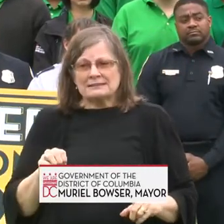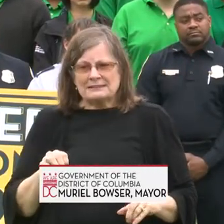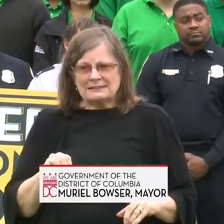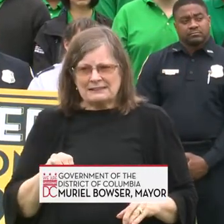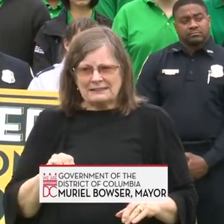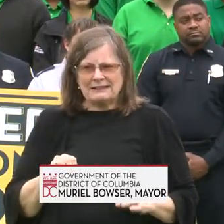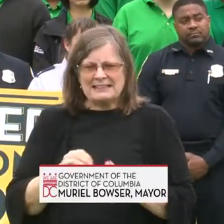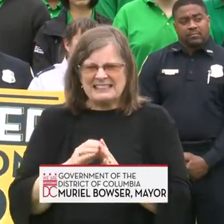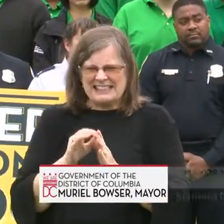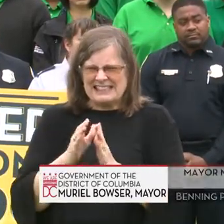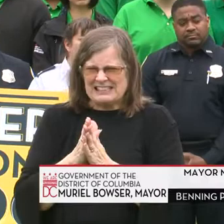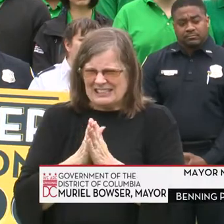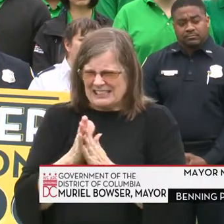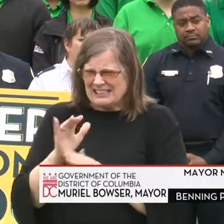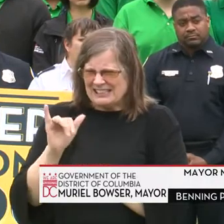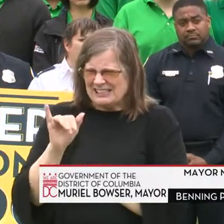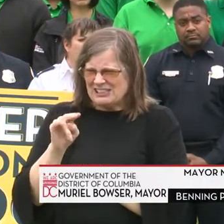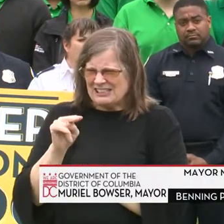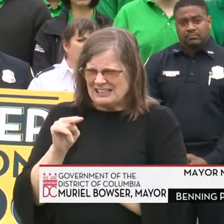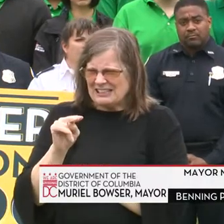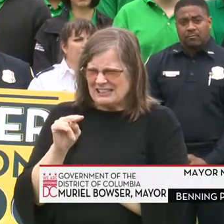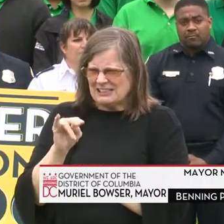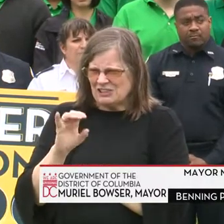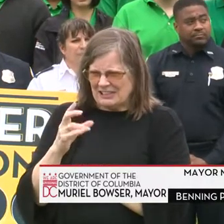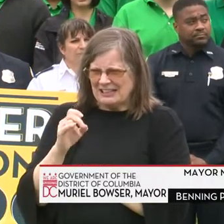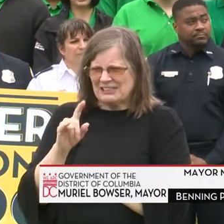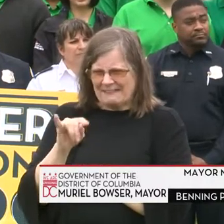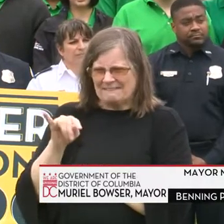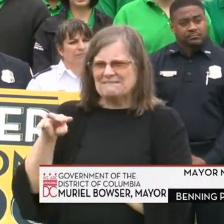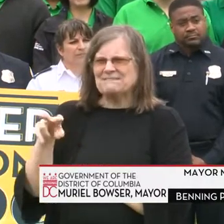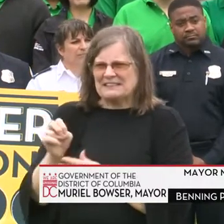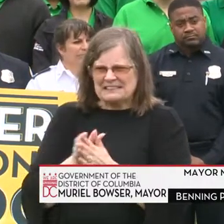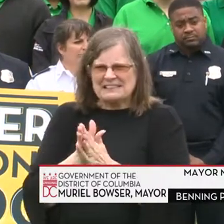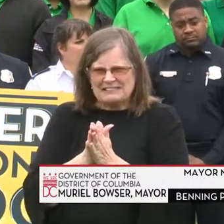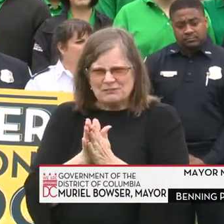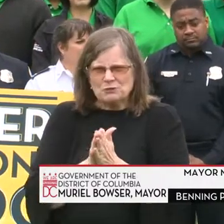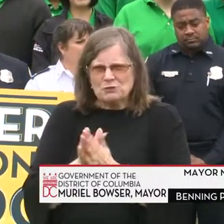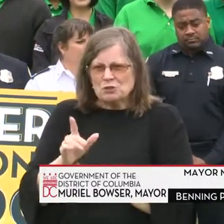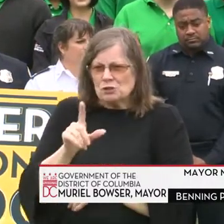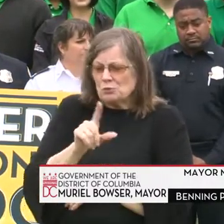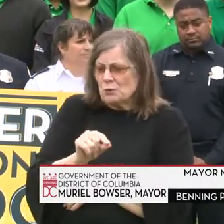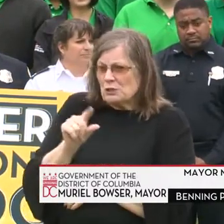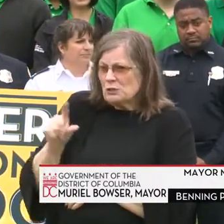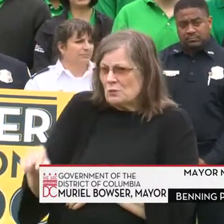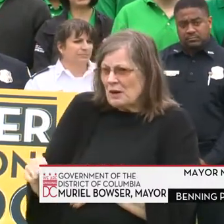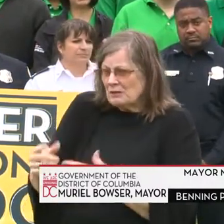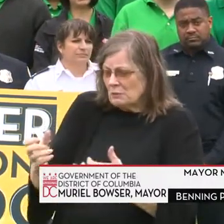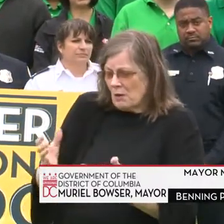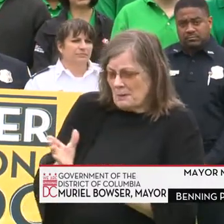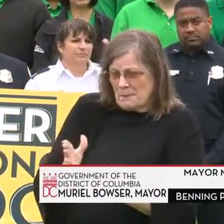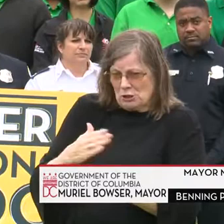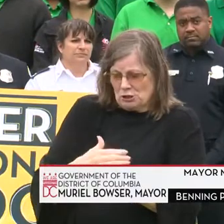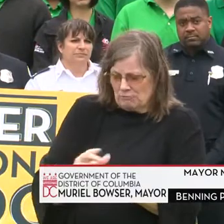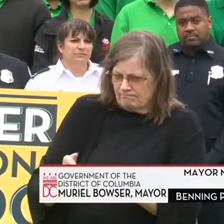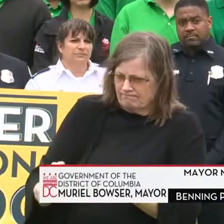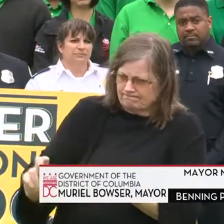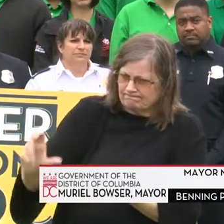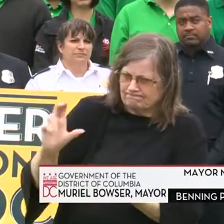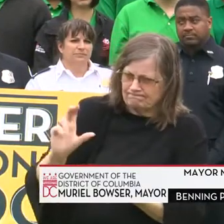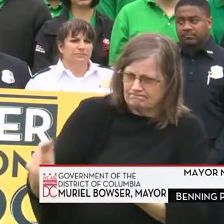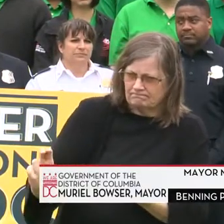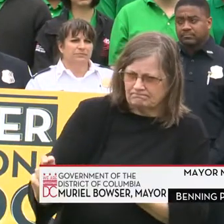very critical investments that I have proposed in my 2020 budget that is before the council right